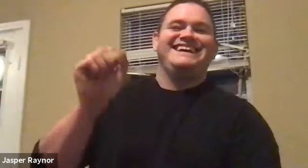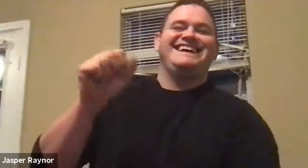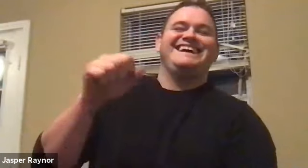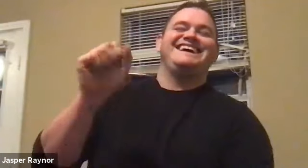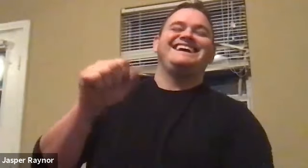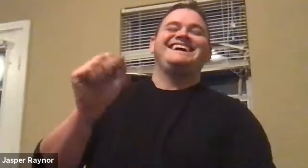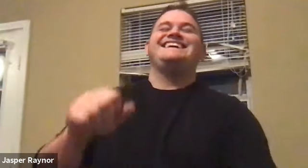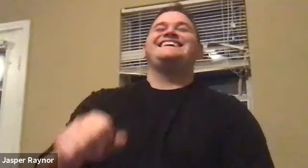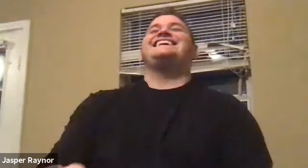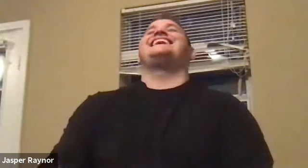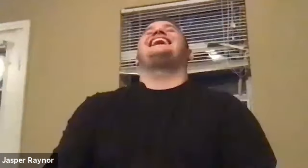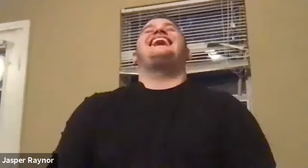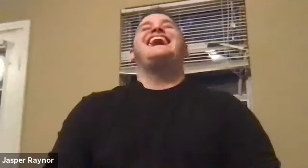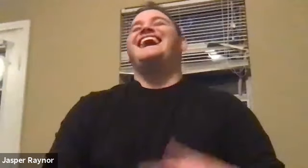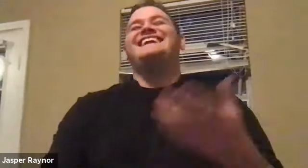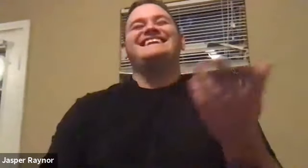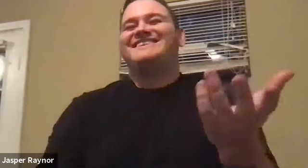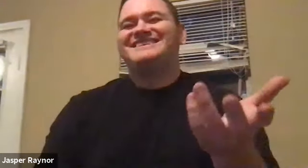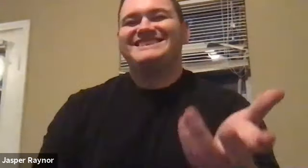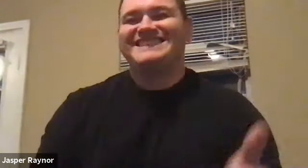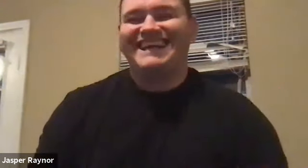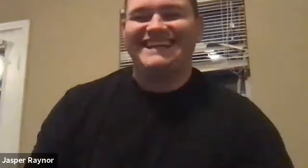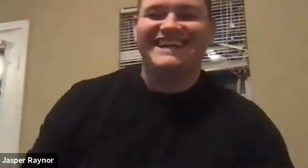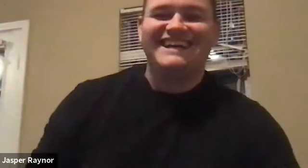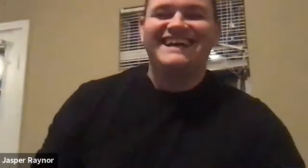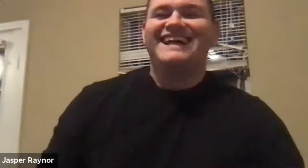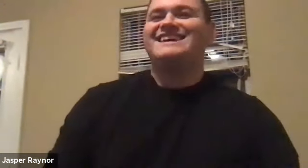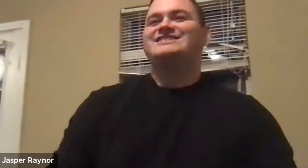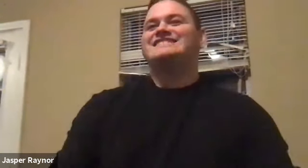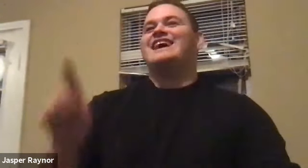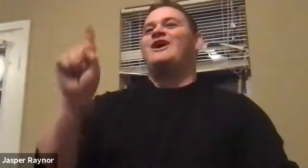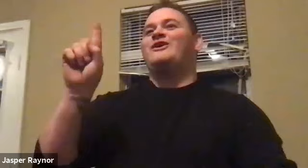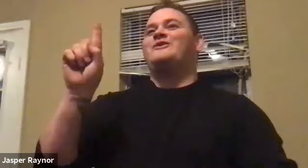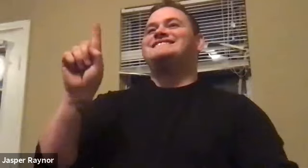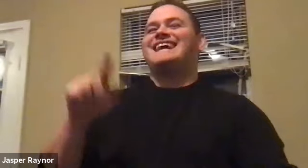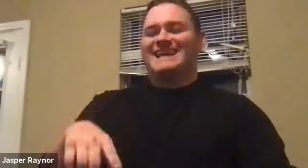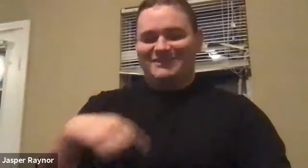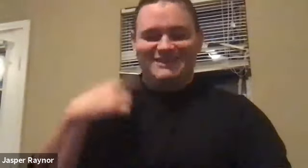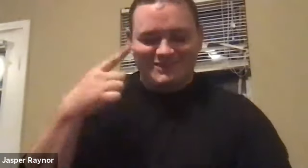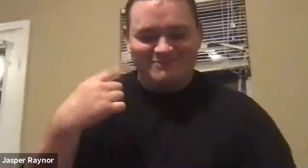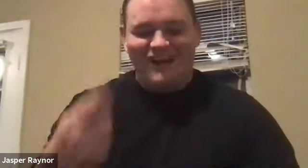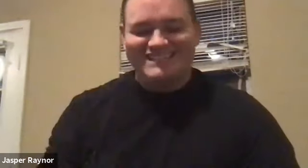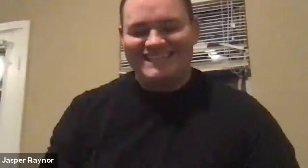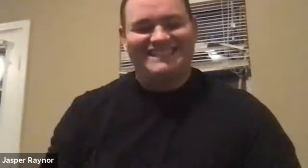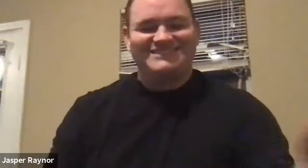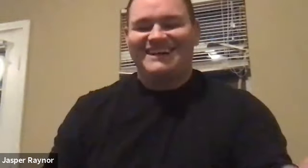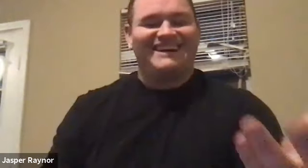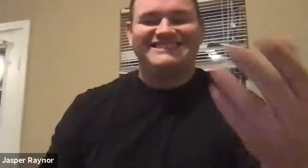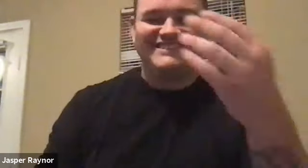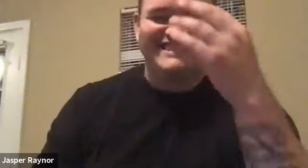okay. Oh. I didn't even know what she was saying. I thought she was saying, hold on 1 second. I thought she was